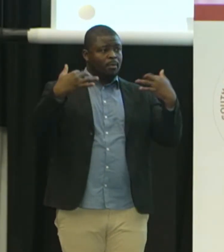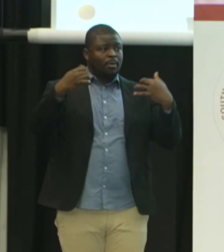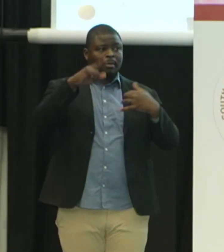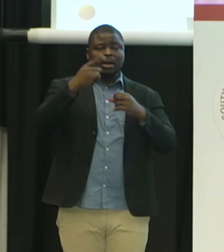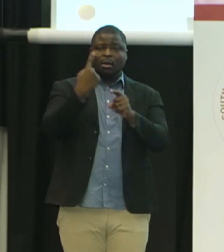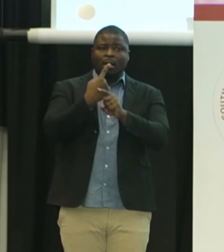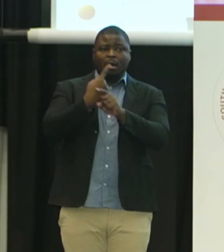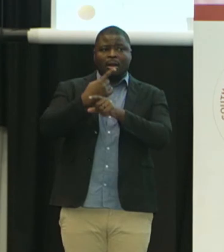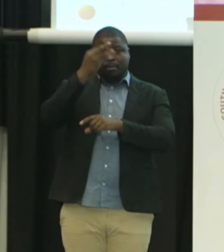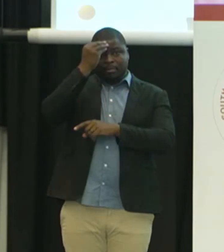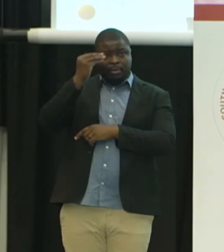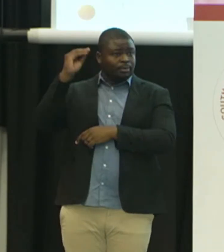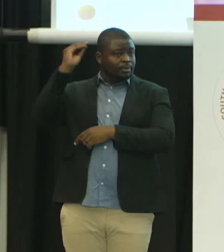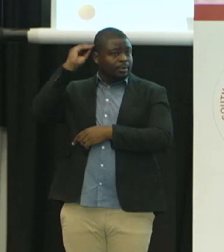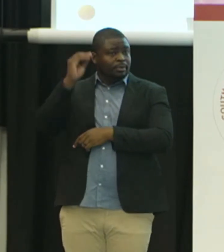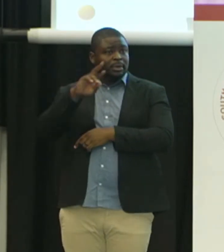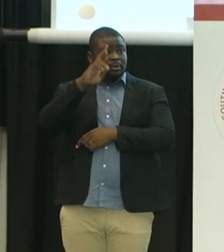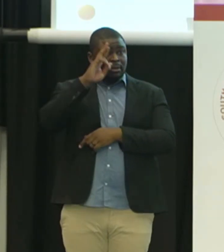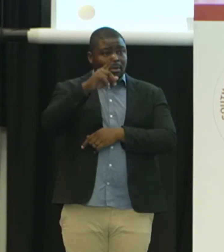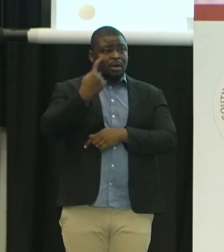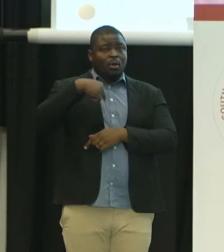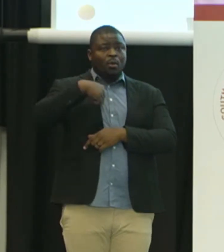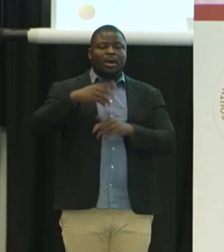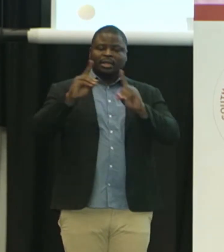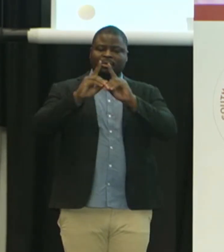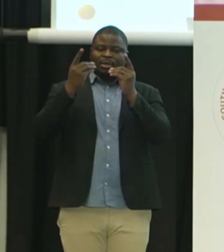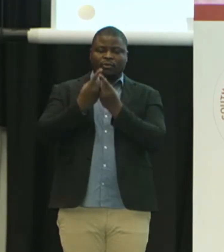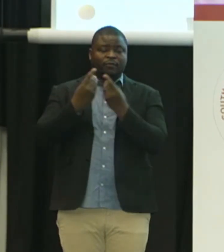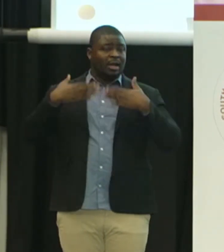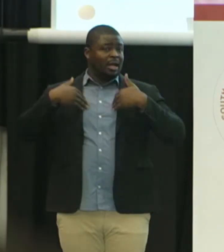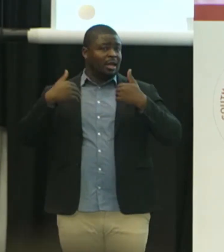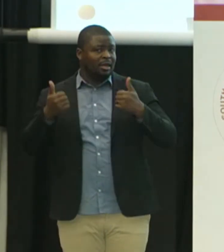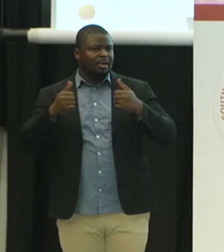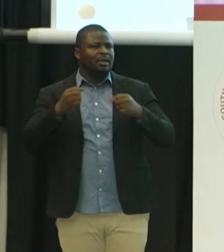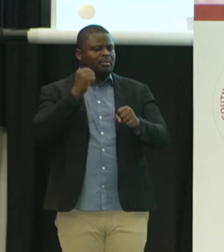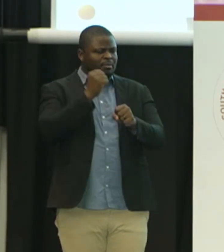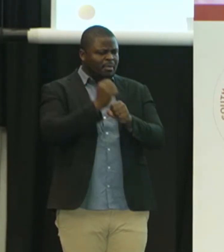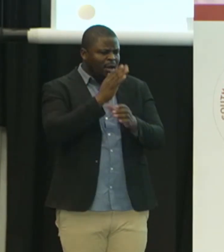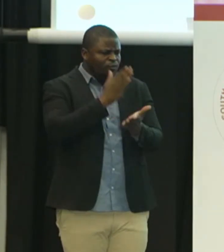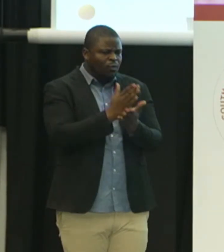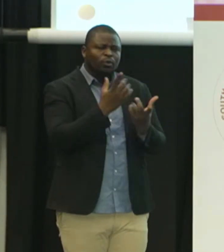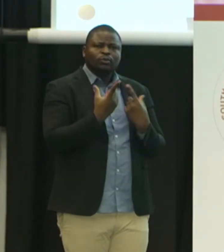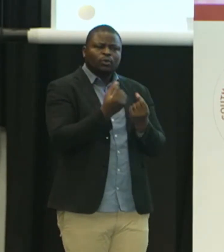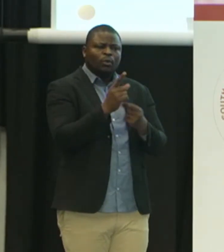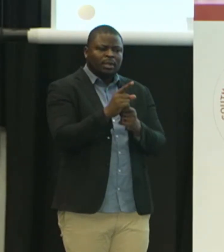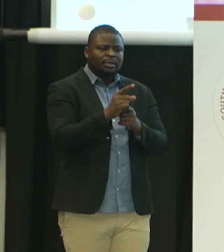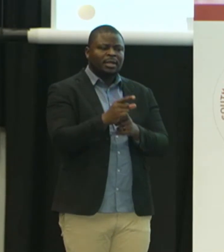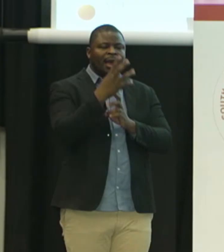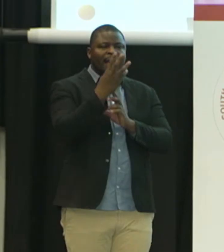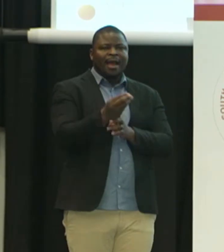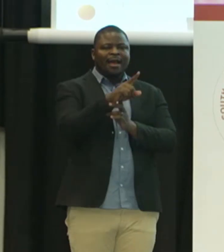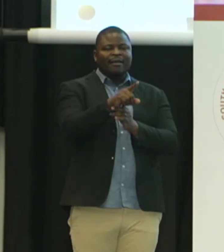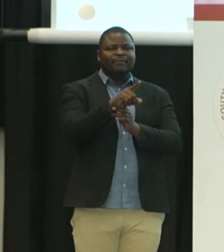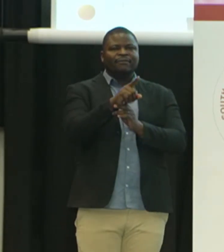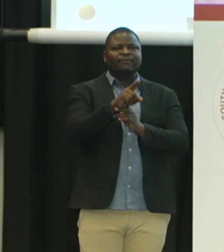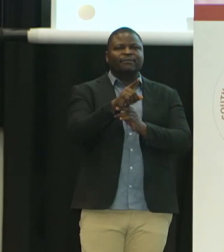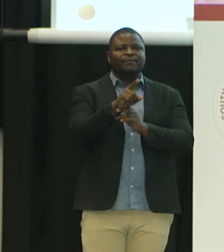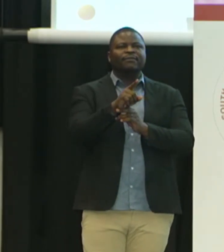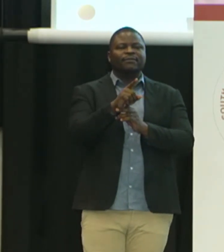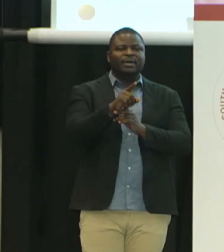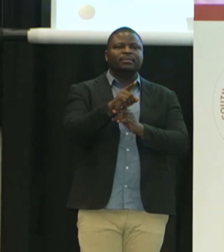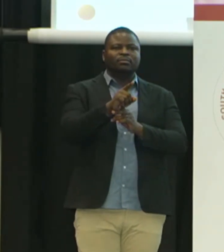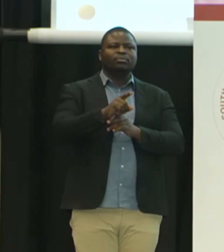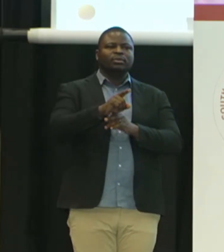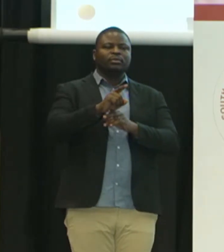that as a Department of Health, we are also ensuring that there is a universal coverage and